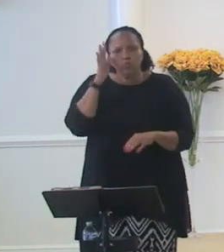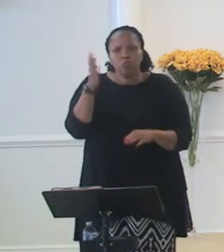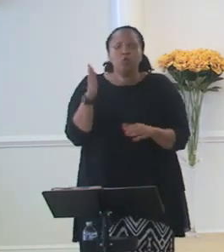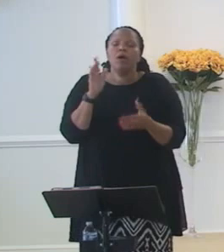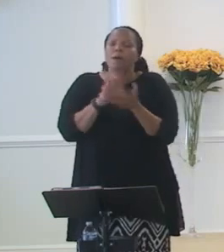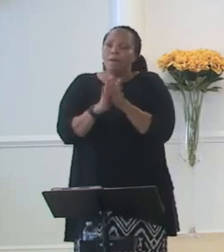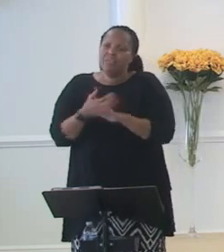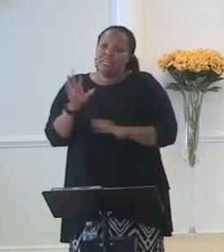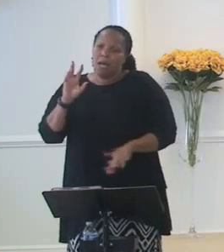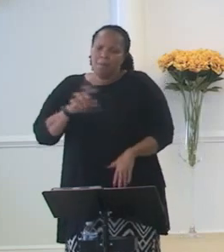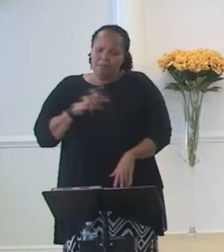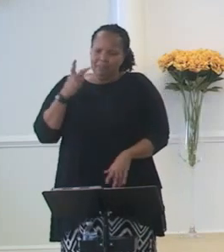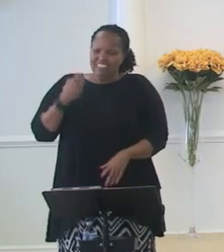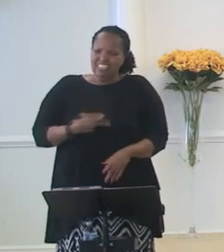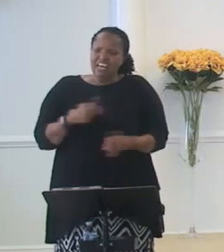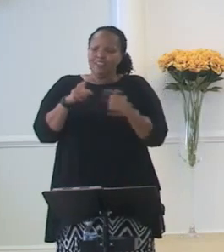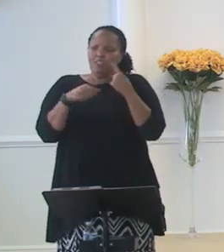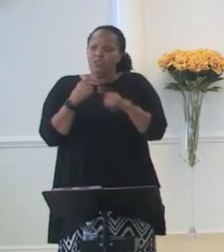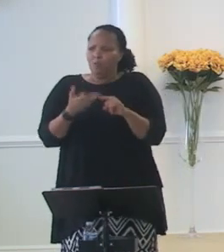crushing.